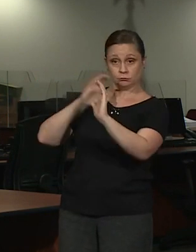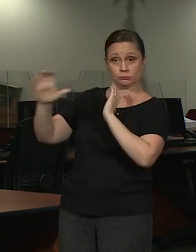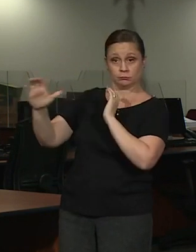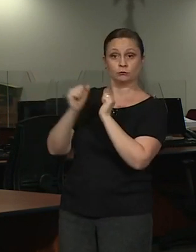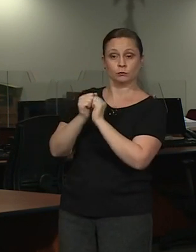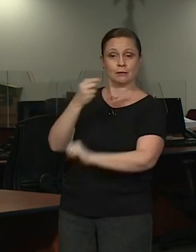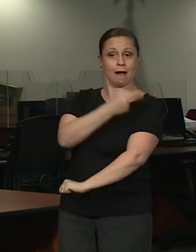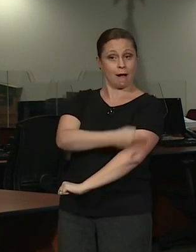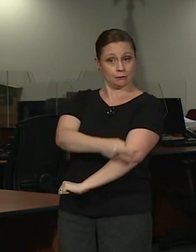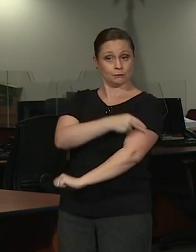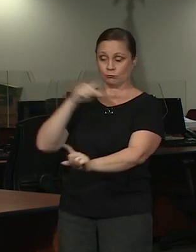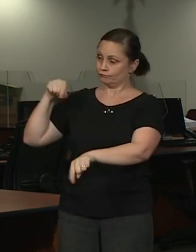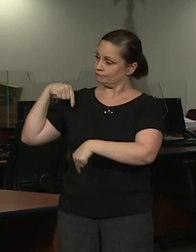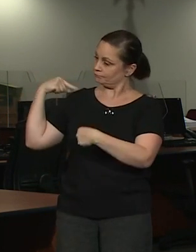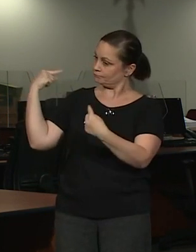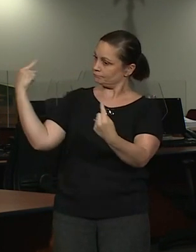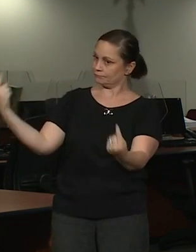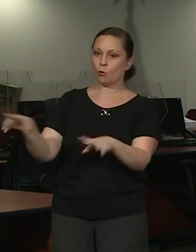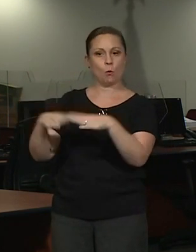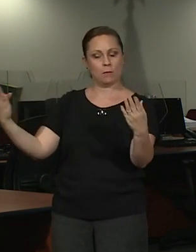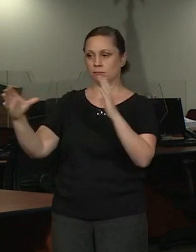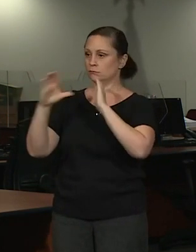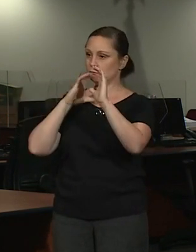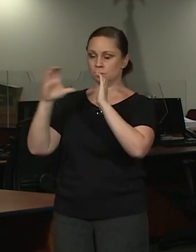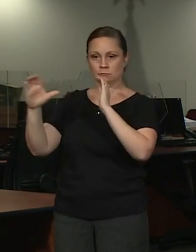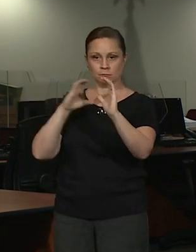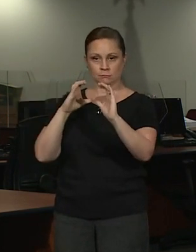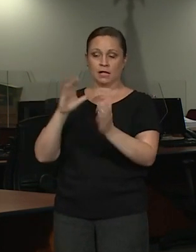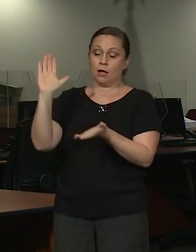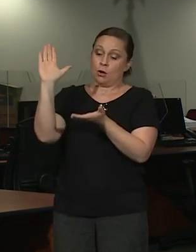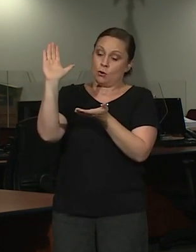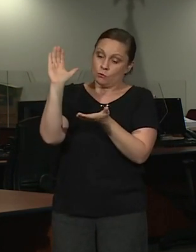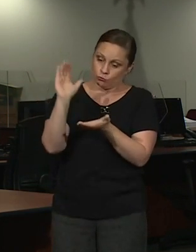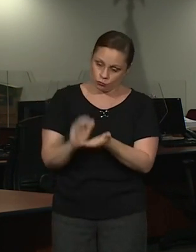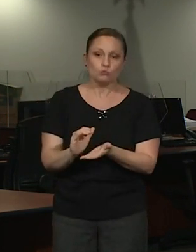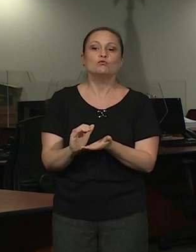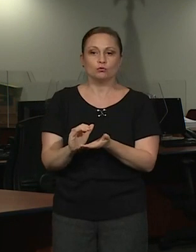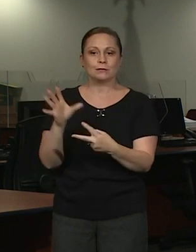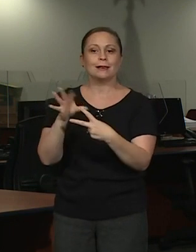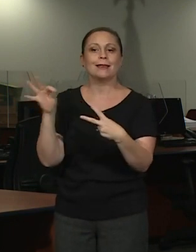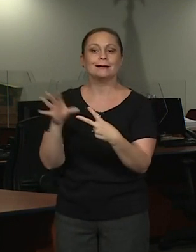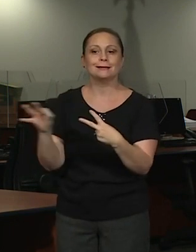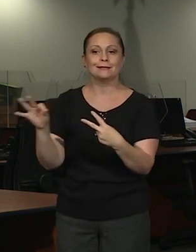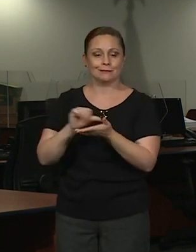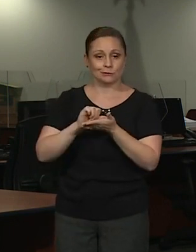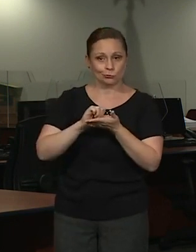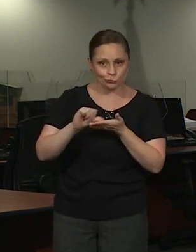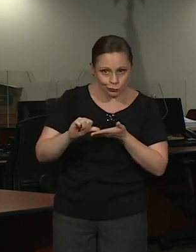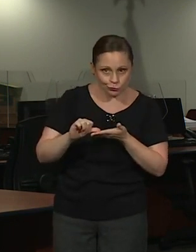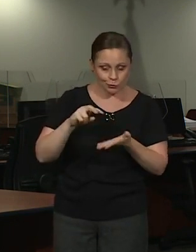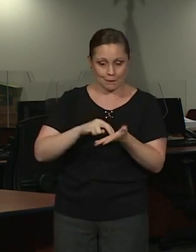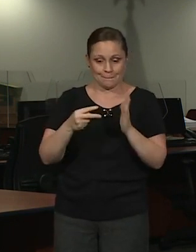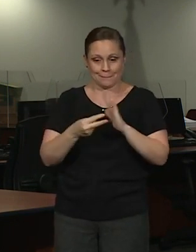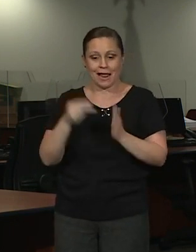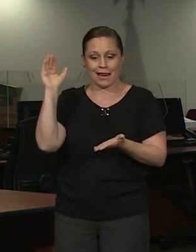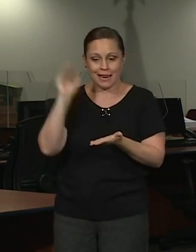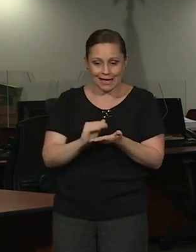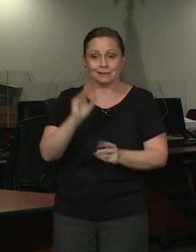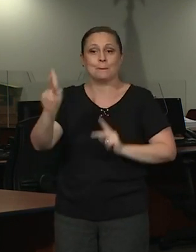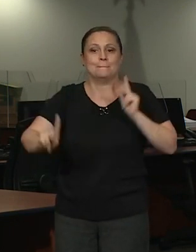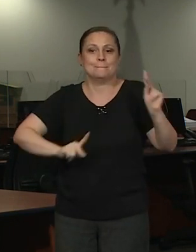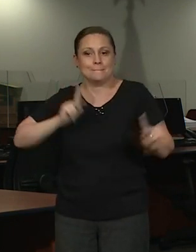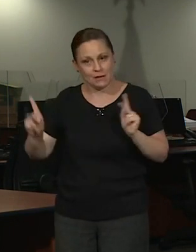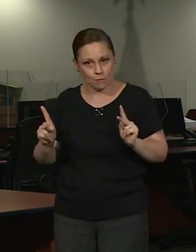this. At my request, they reduced their elective surgeries. The occupancy rates went way down. Since then,